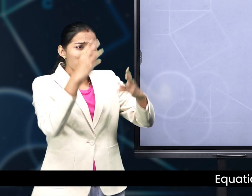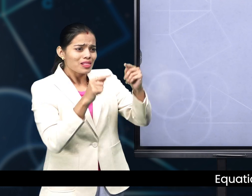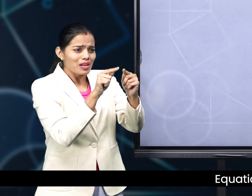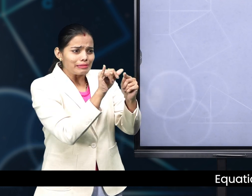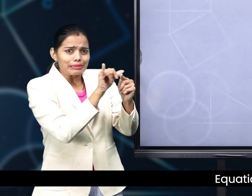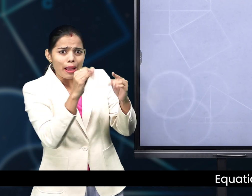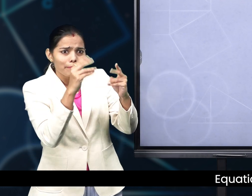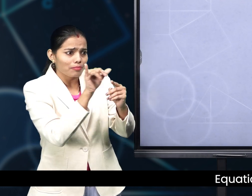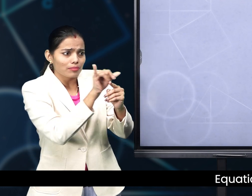equation,